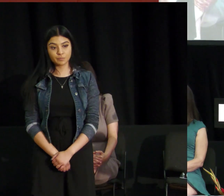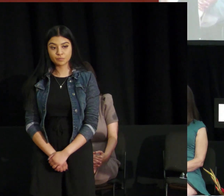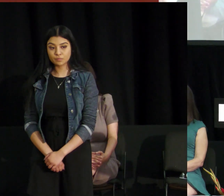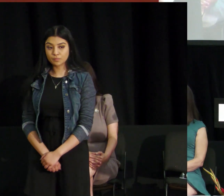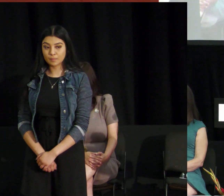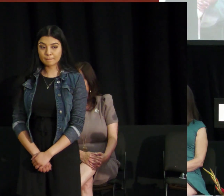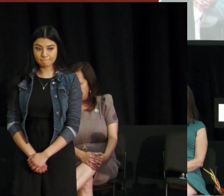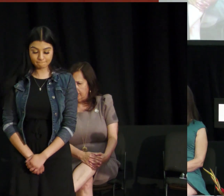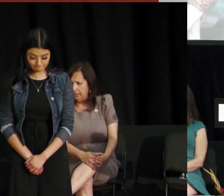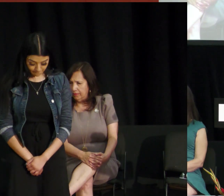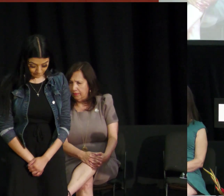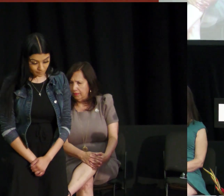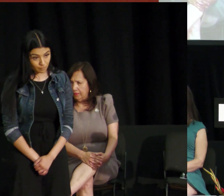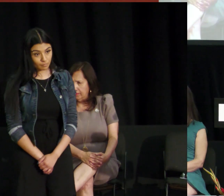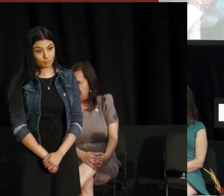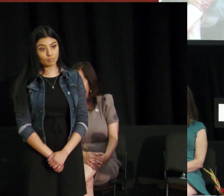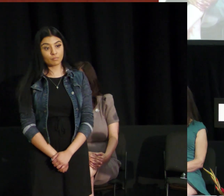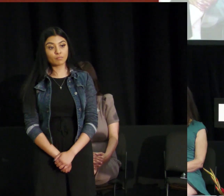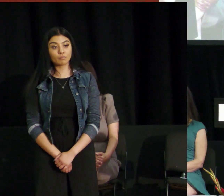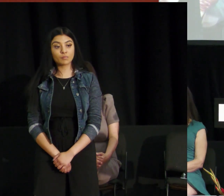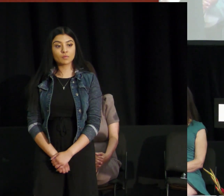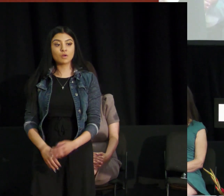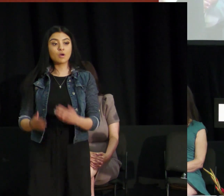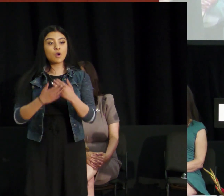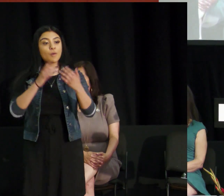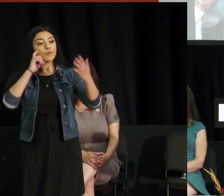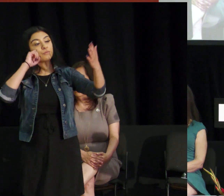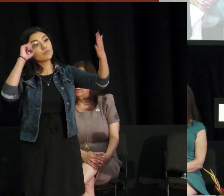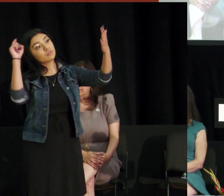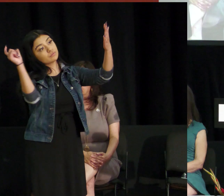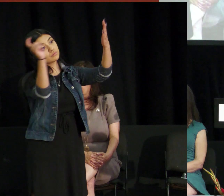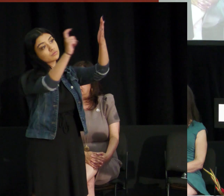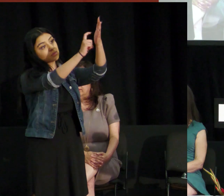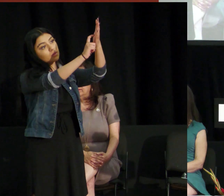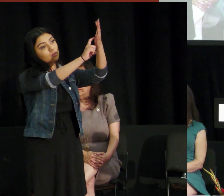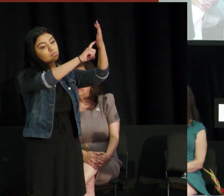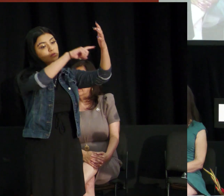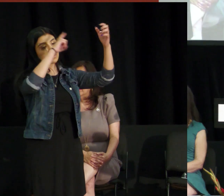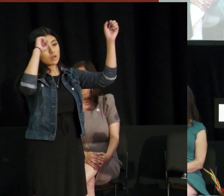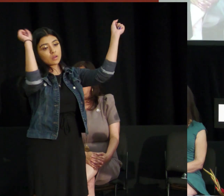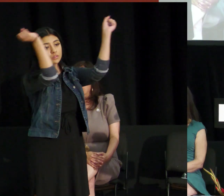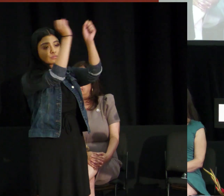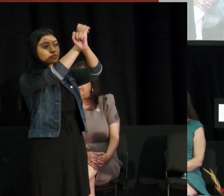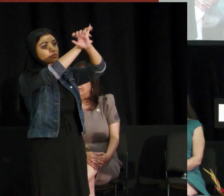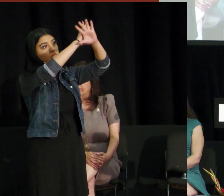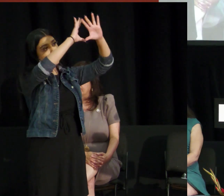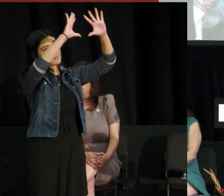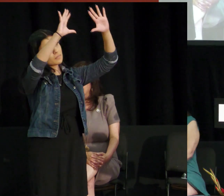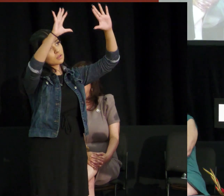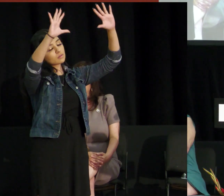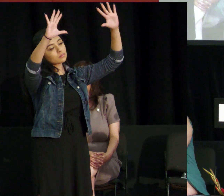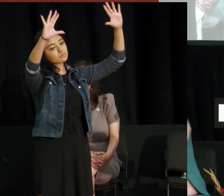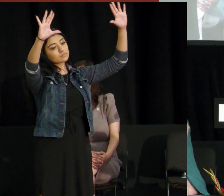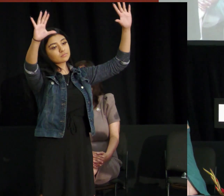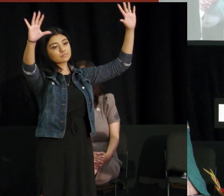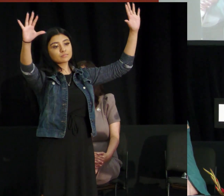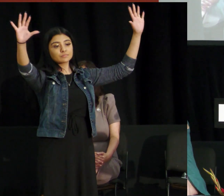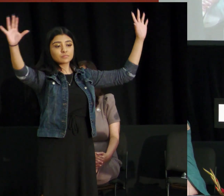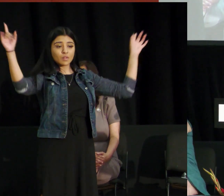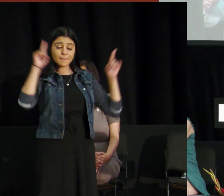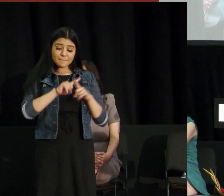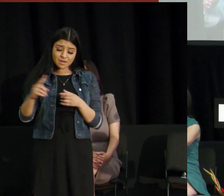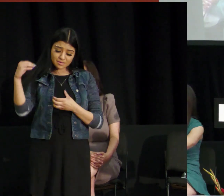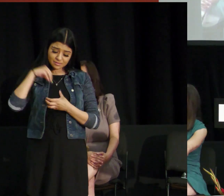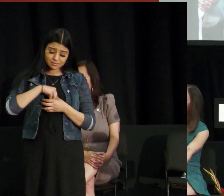major. Oh, you know I won't see it, that I dream I'm but